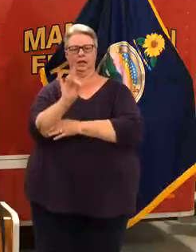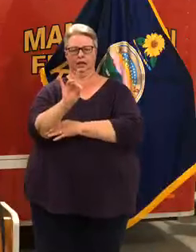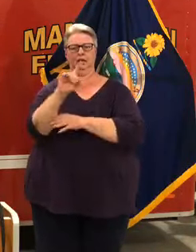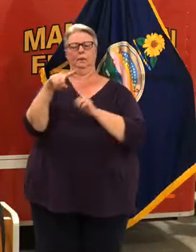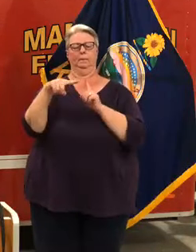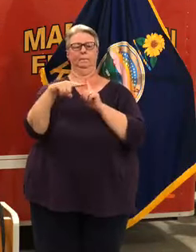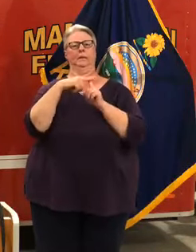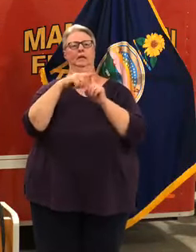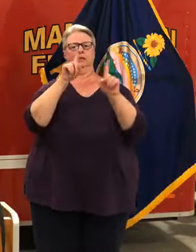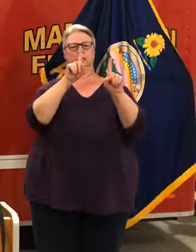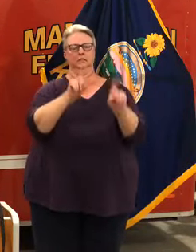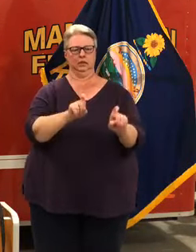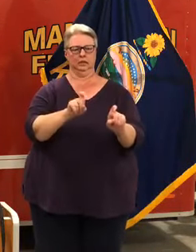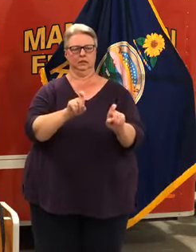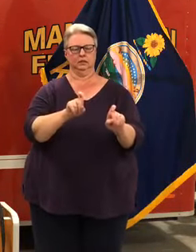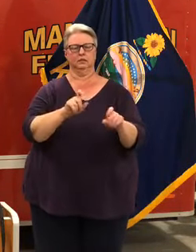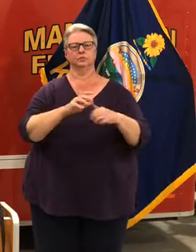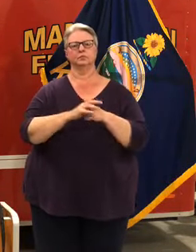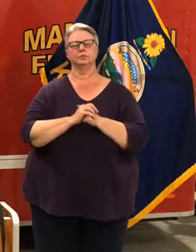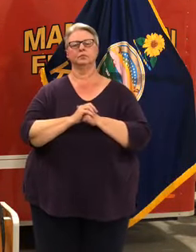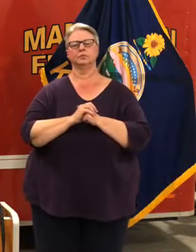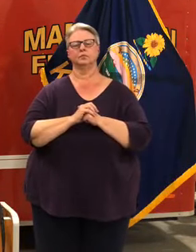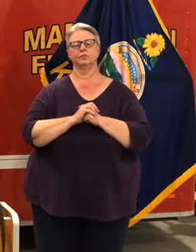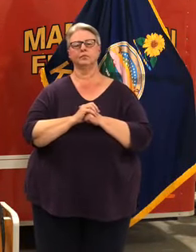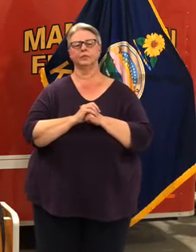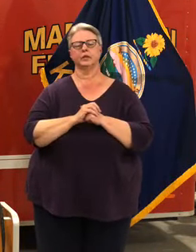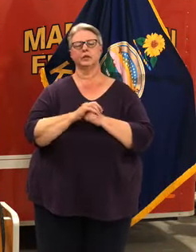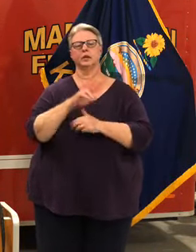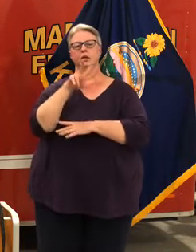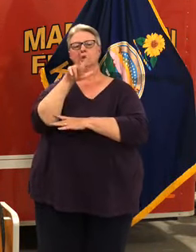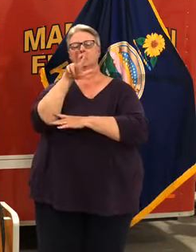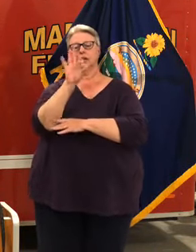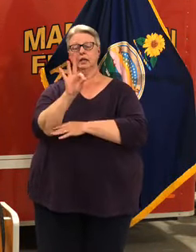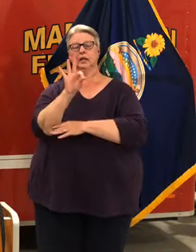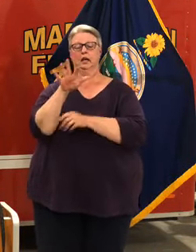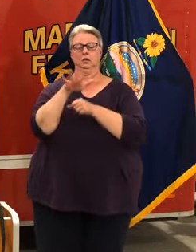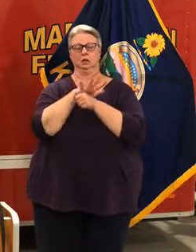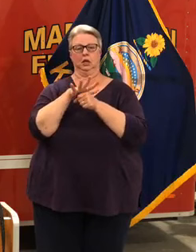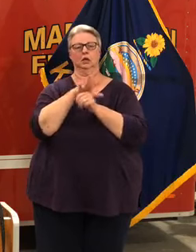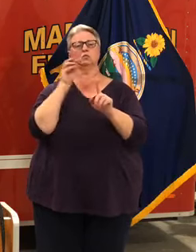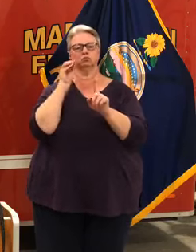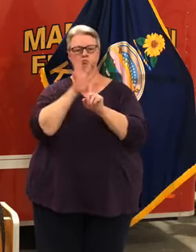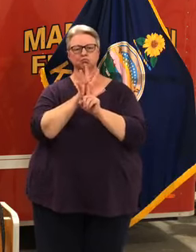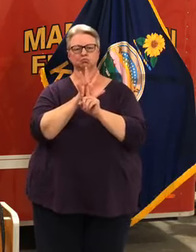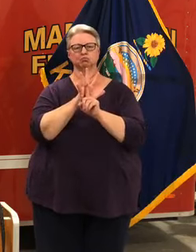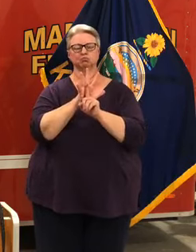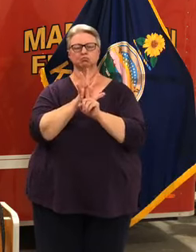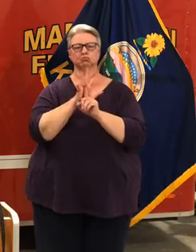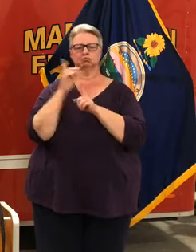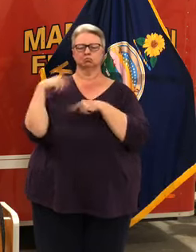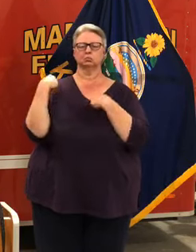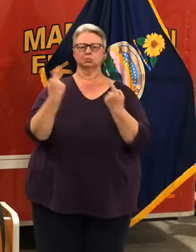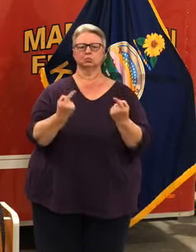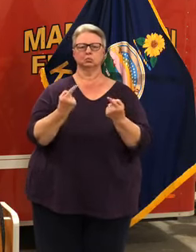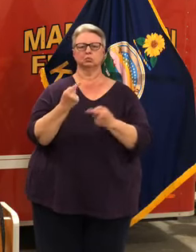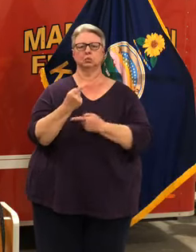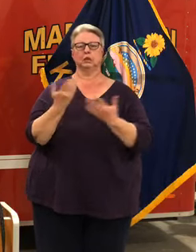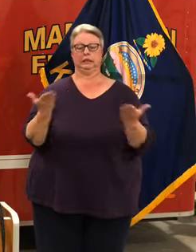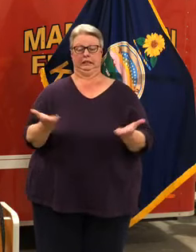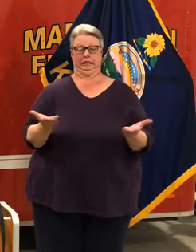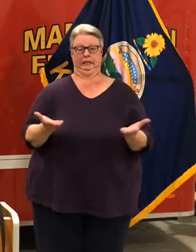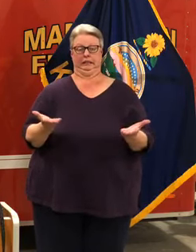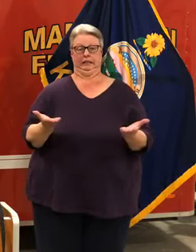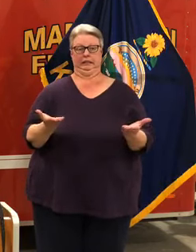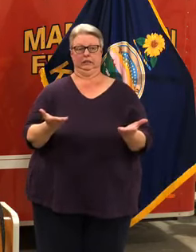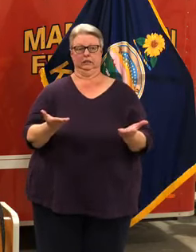deaths and 79 hospitalizations. 39 counties have been affected. Riley County now has 4